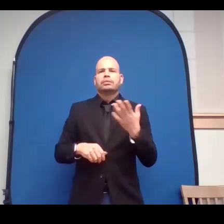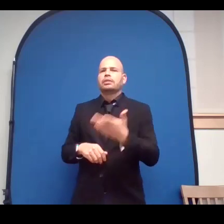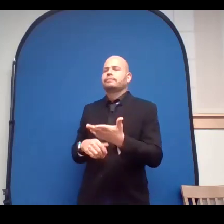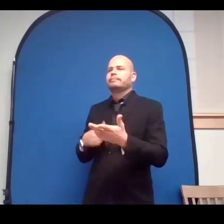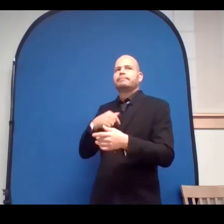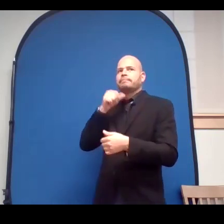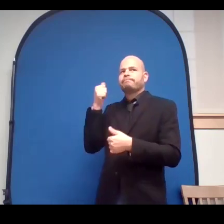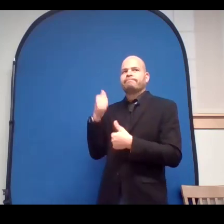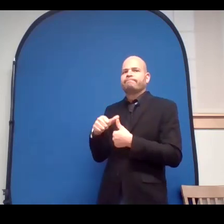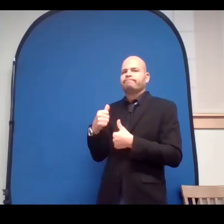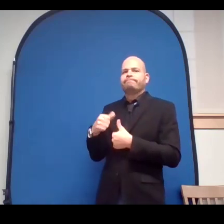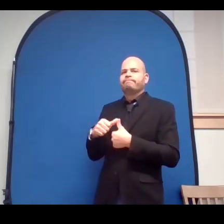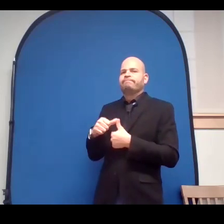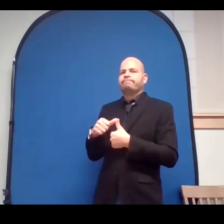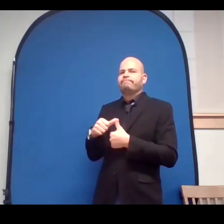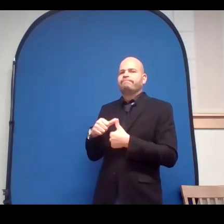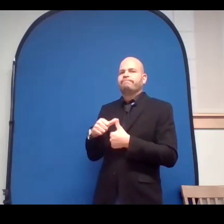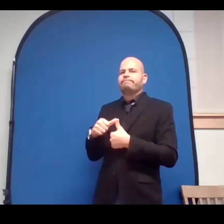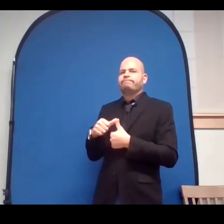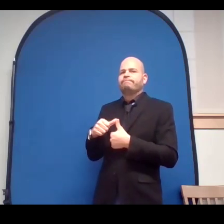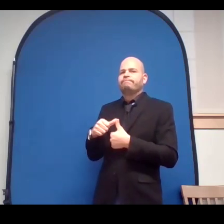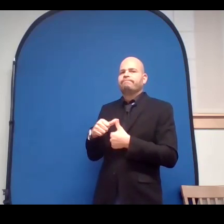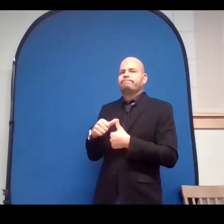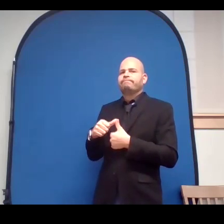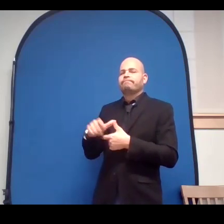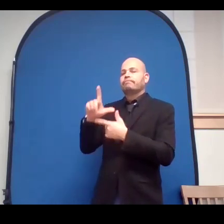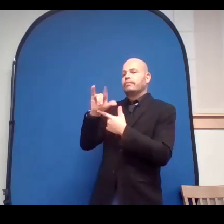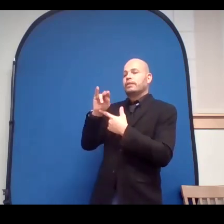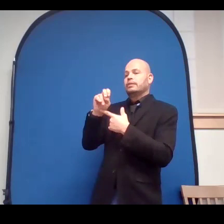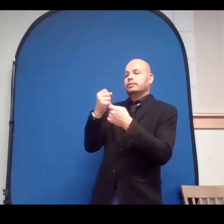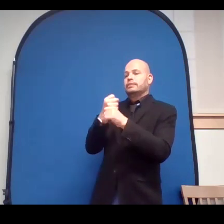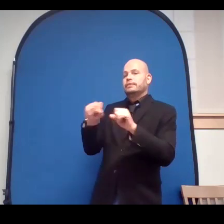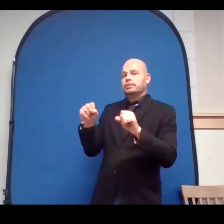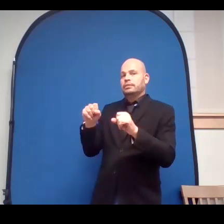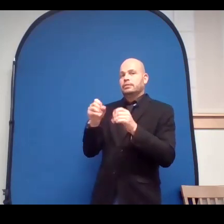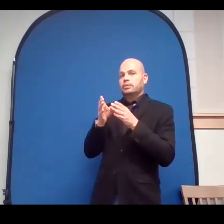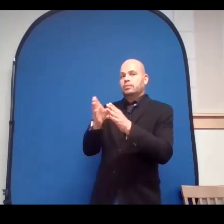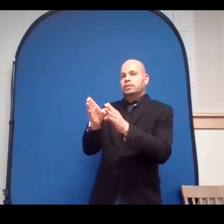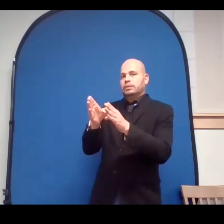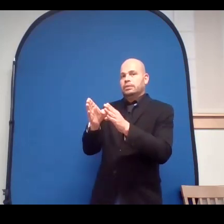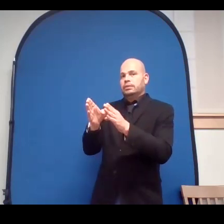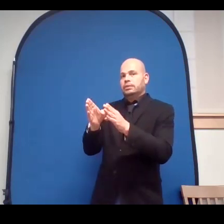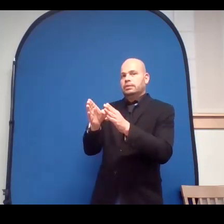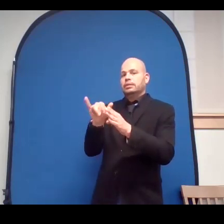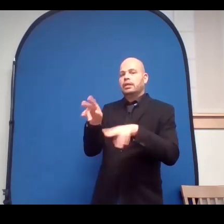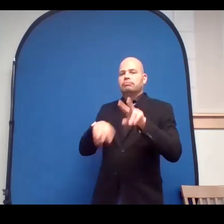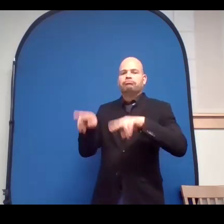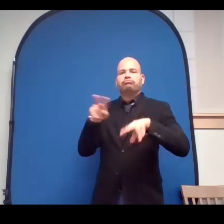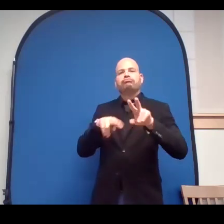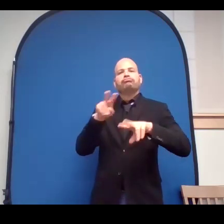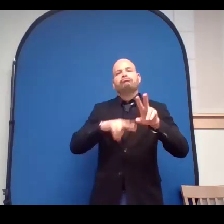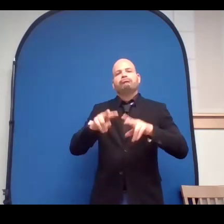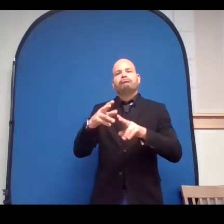First Sergeant, if he was a line supervisor or a line safety, as I would refer back to his testimony, that's what a line safety does.